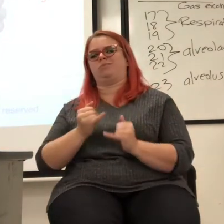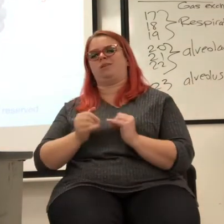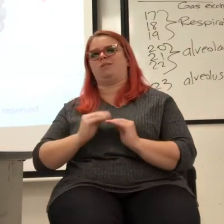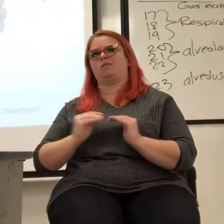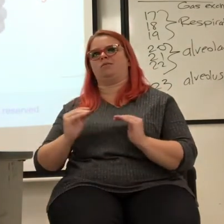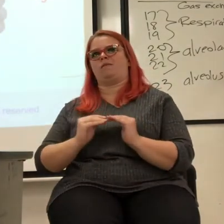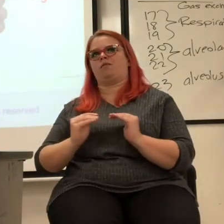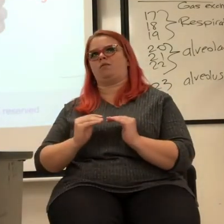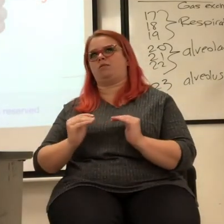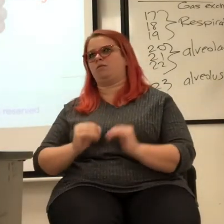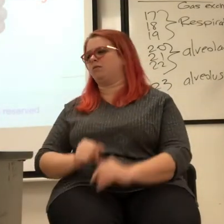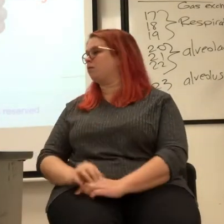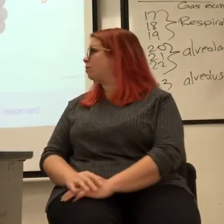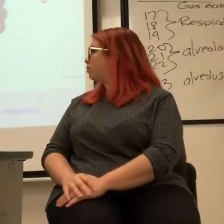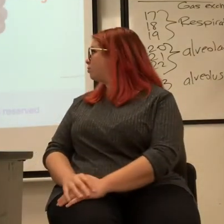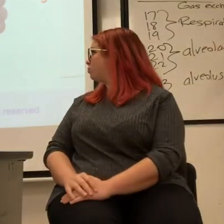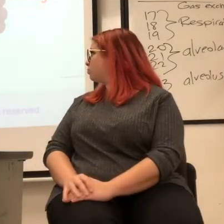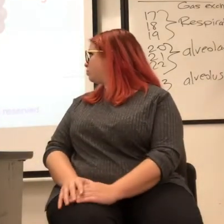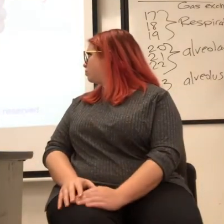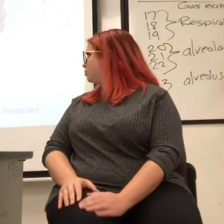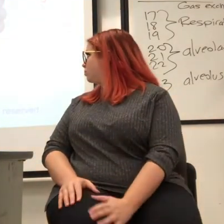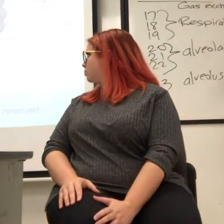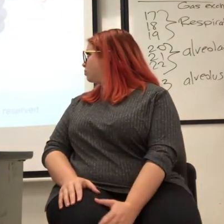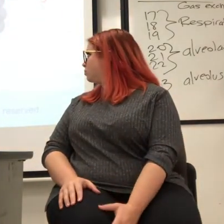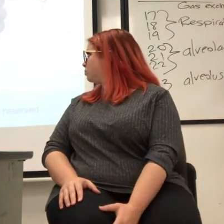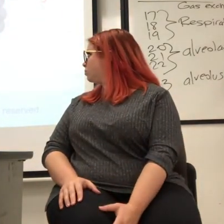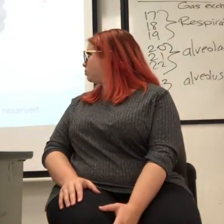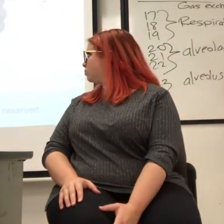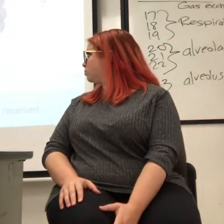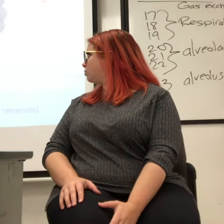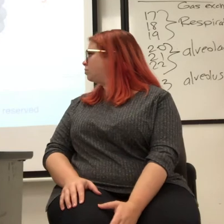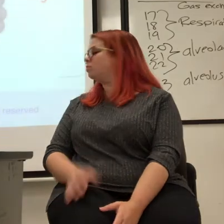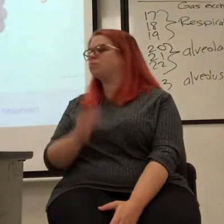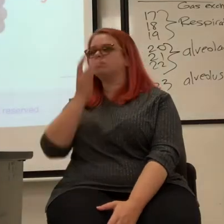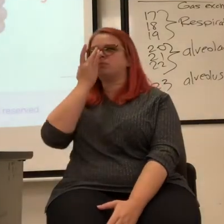level, increasing amounts